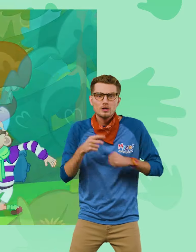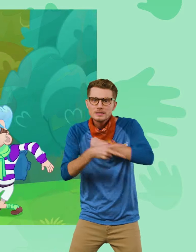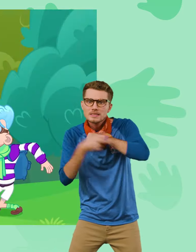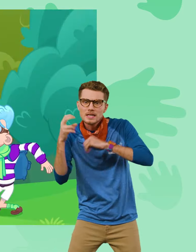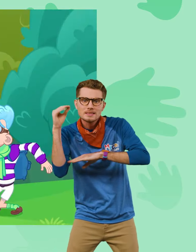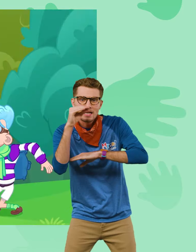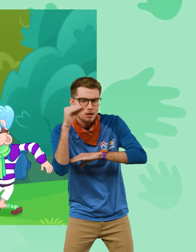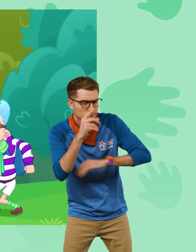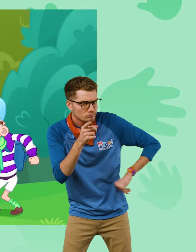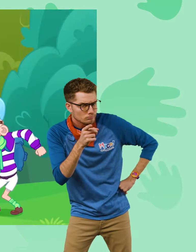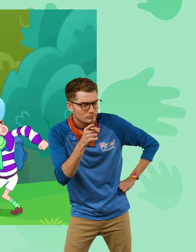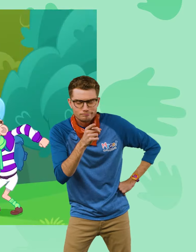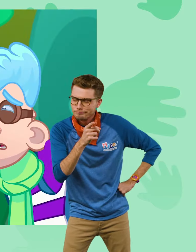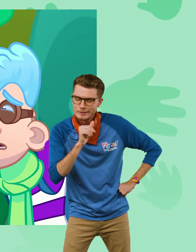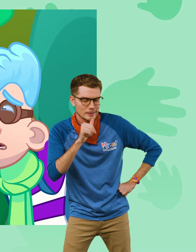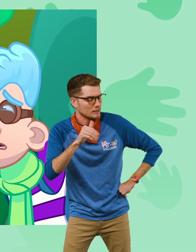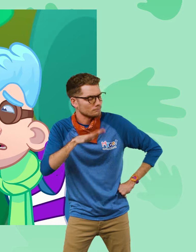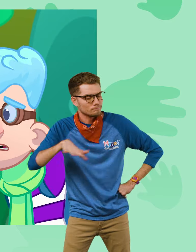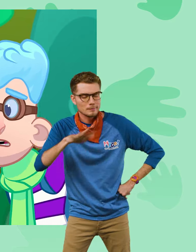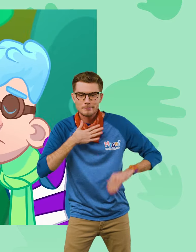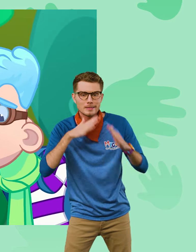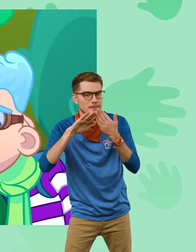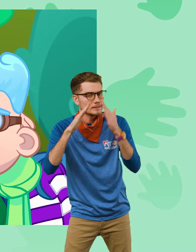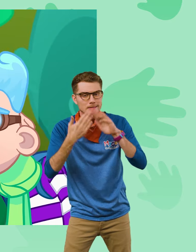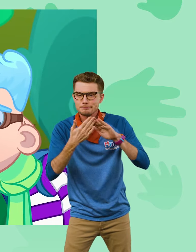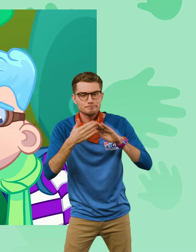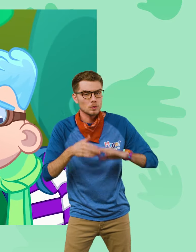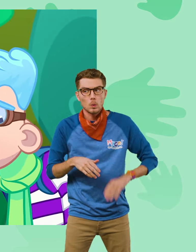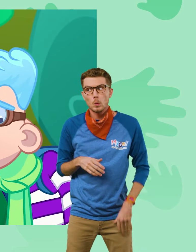Stealing dinosaurs, huh? Not in my city.